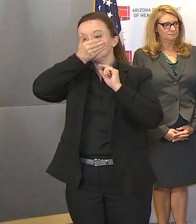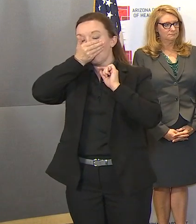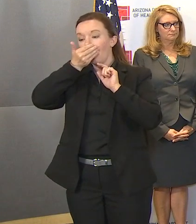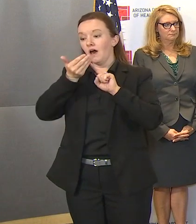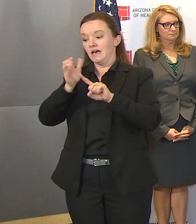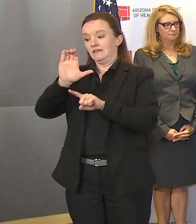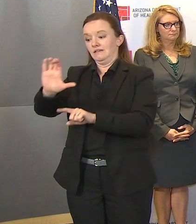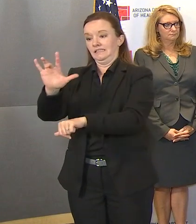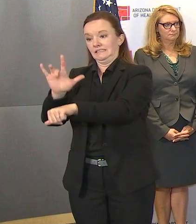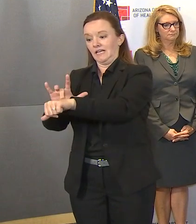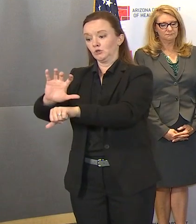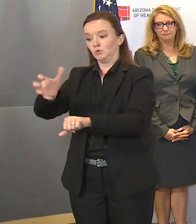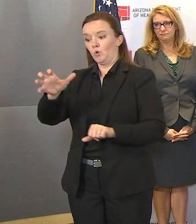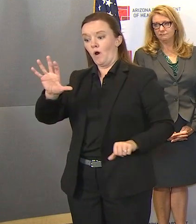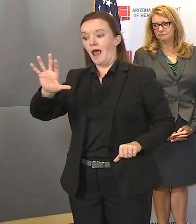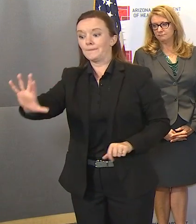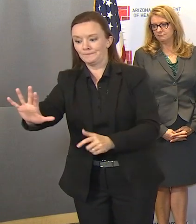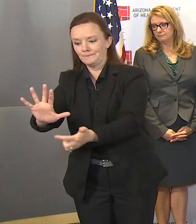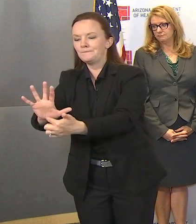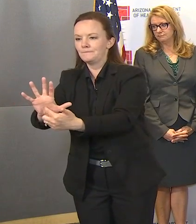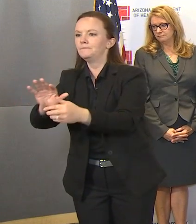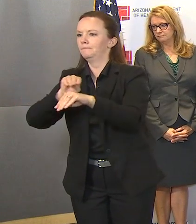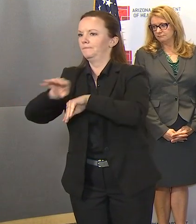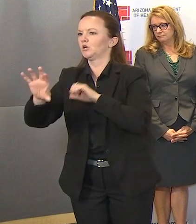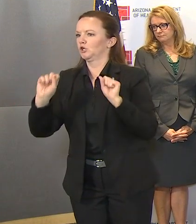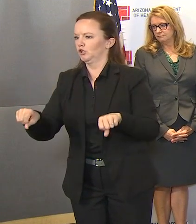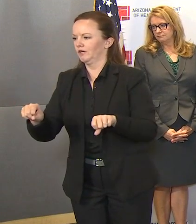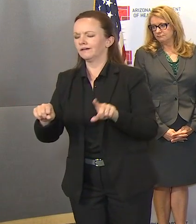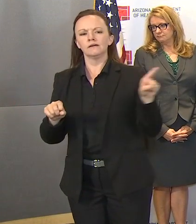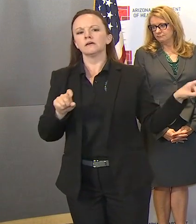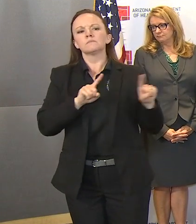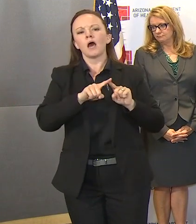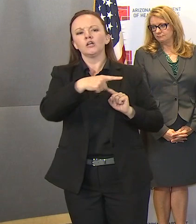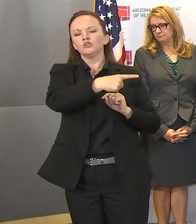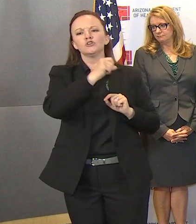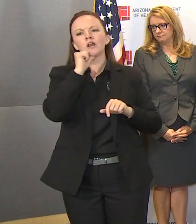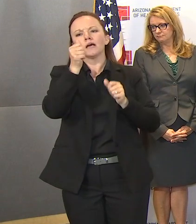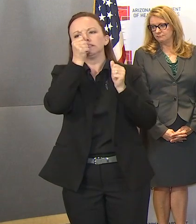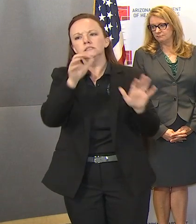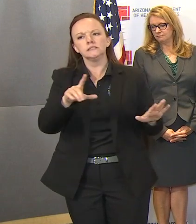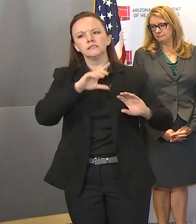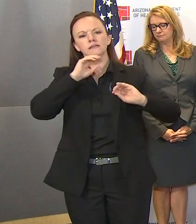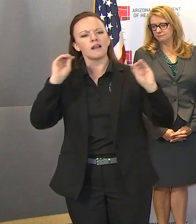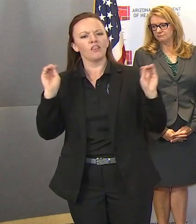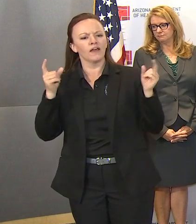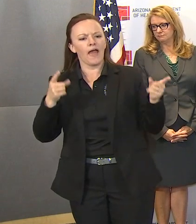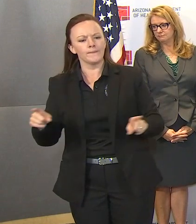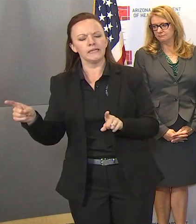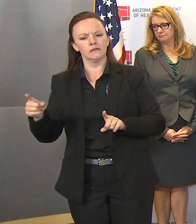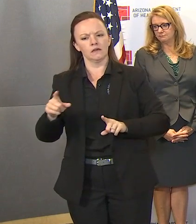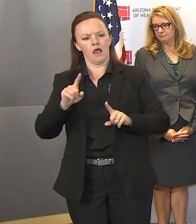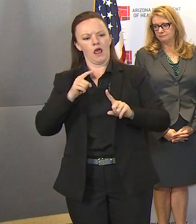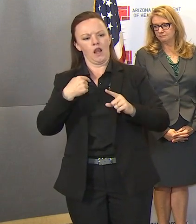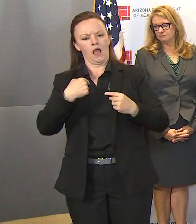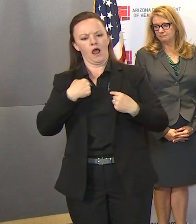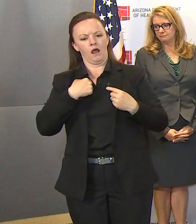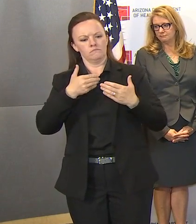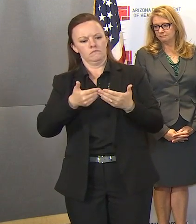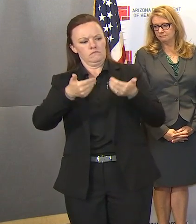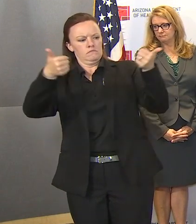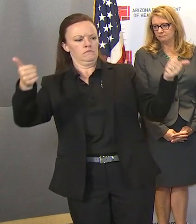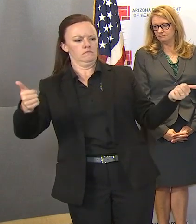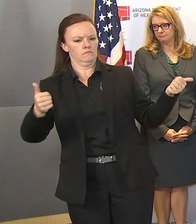could get it from that contact. But if you're not sneezing or doing anything and I'm just about a foot away from